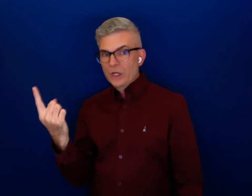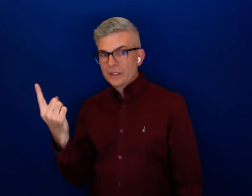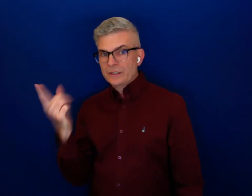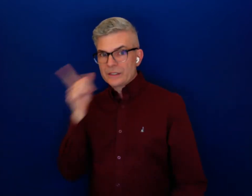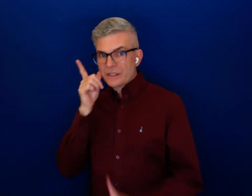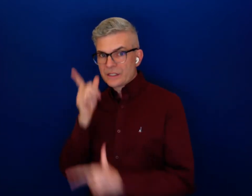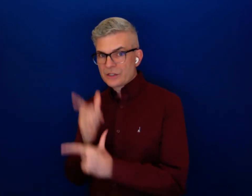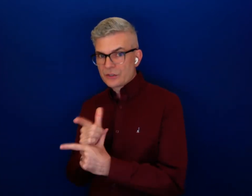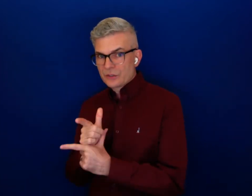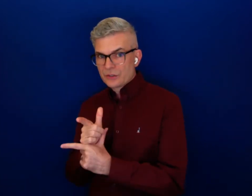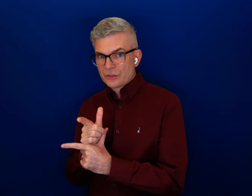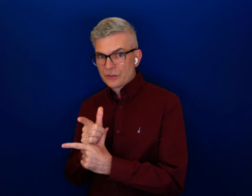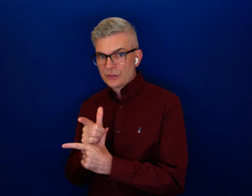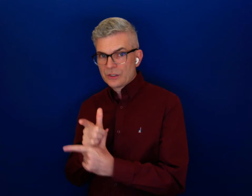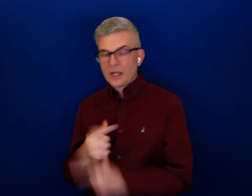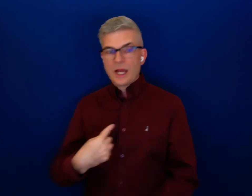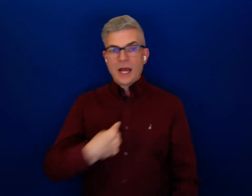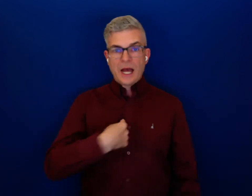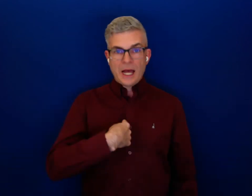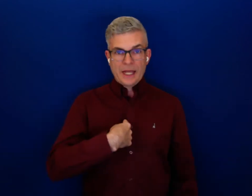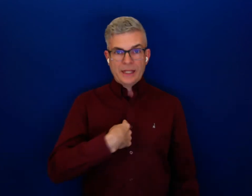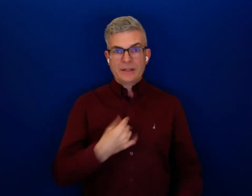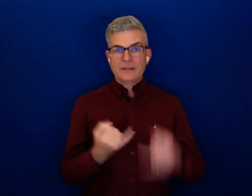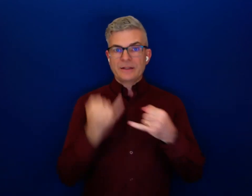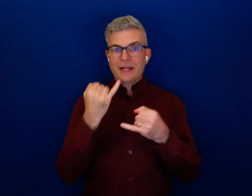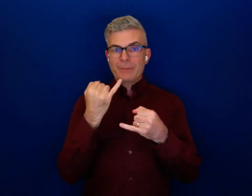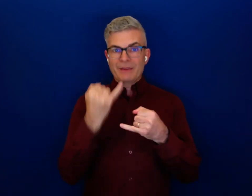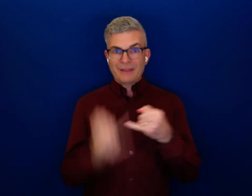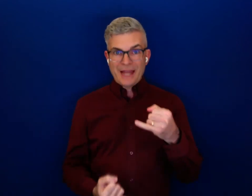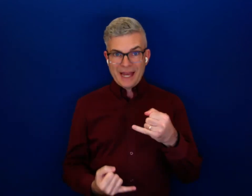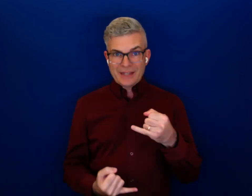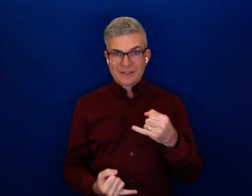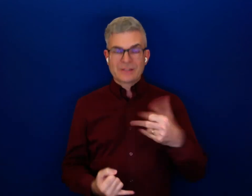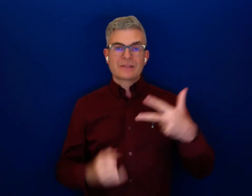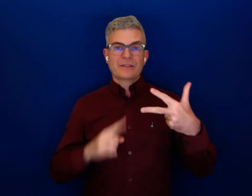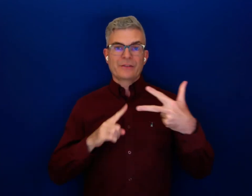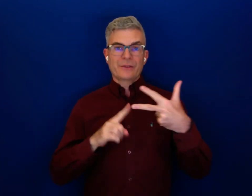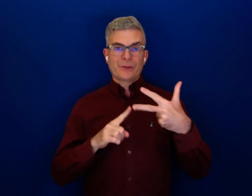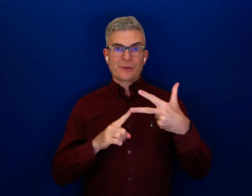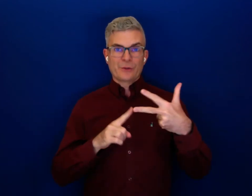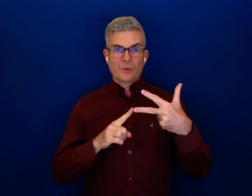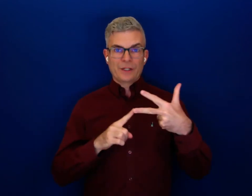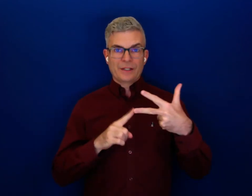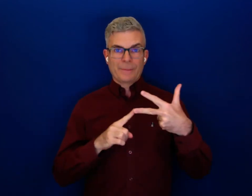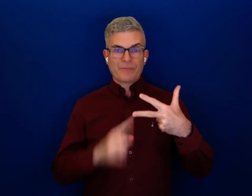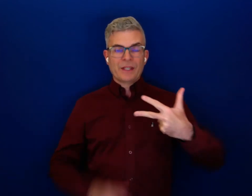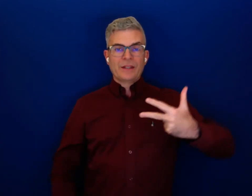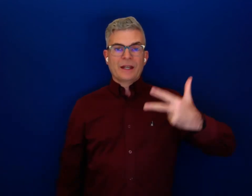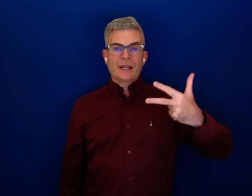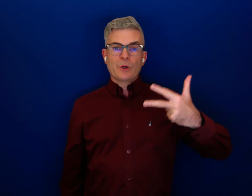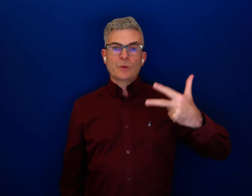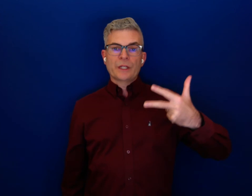one sister. I am last, the third one. I'm holding